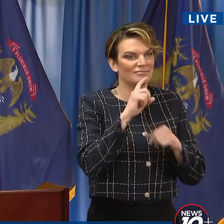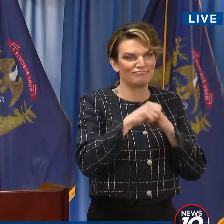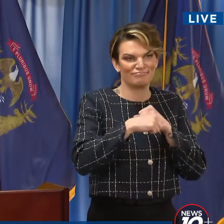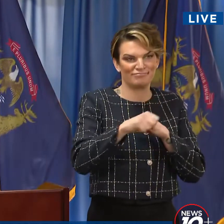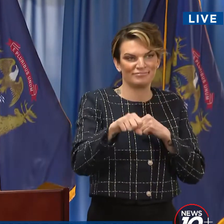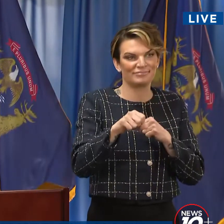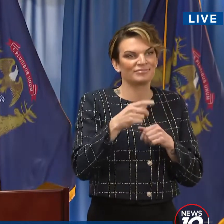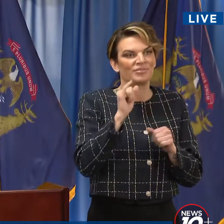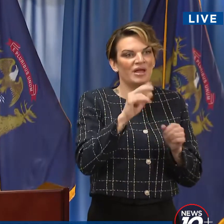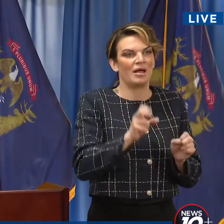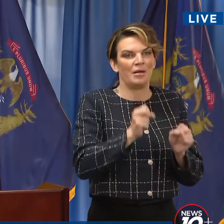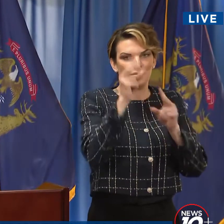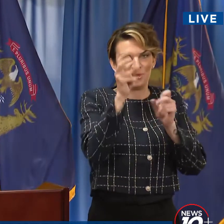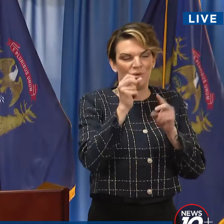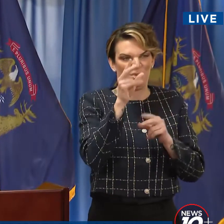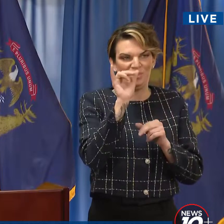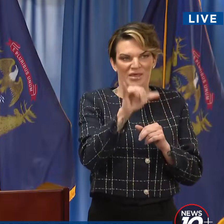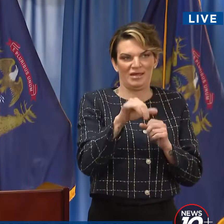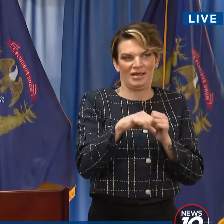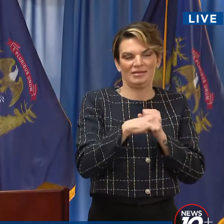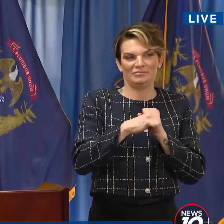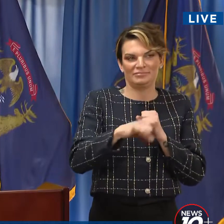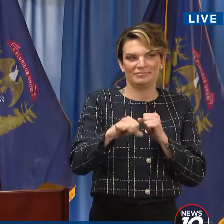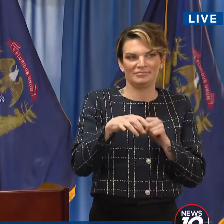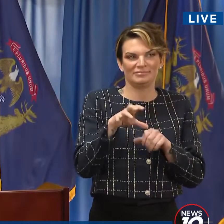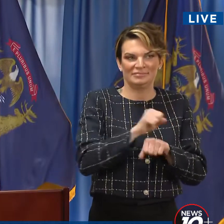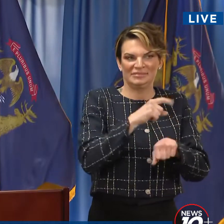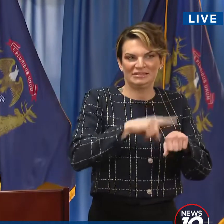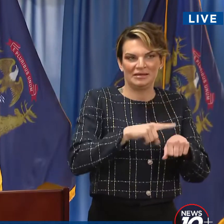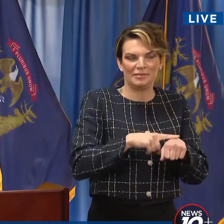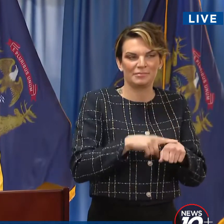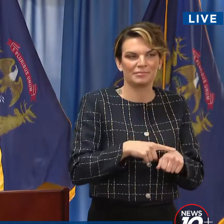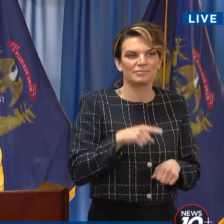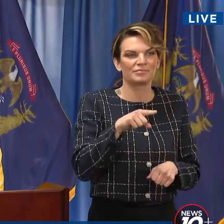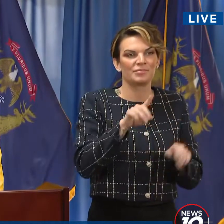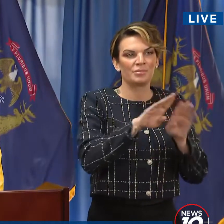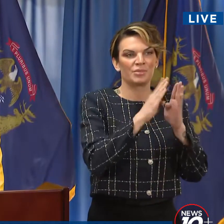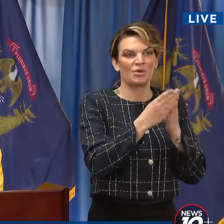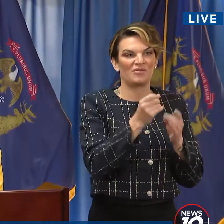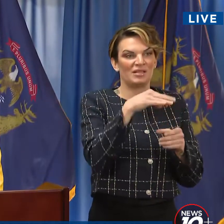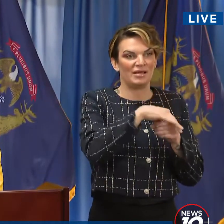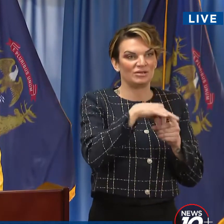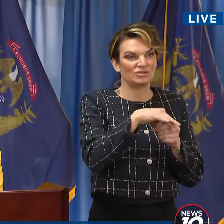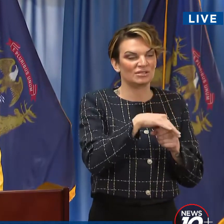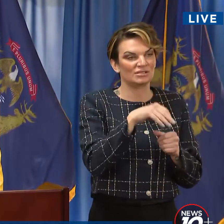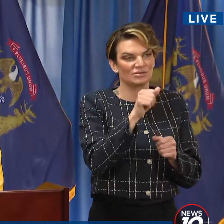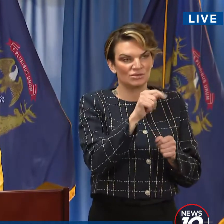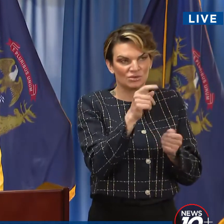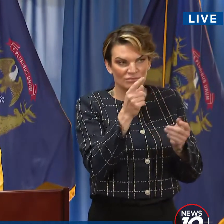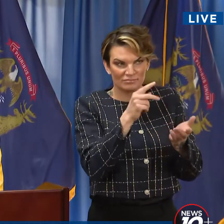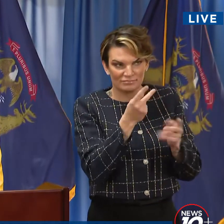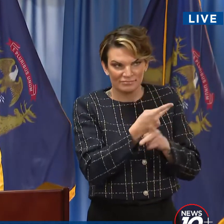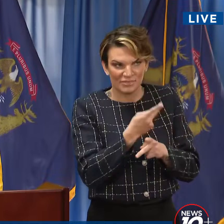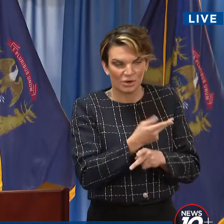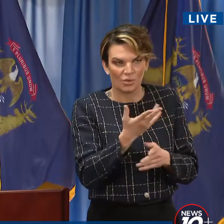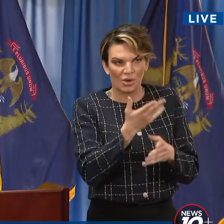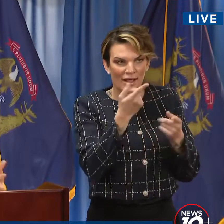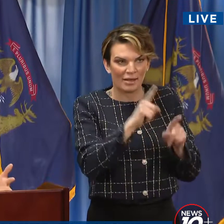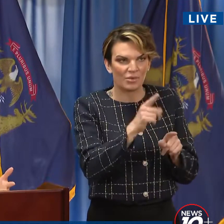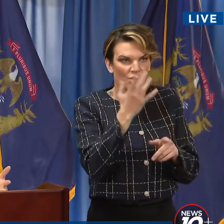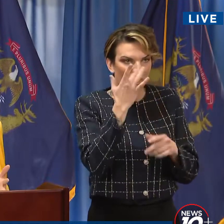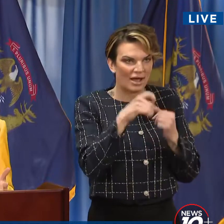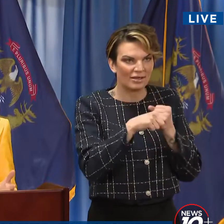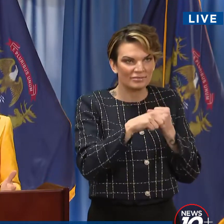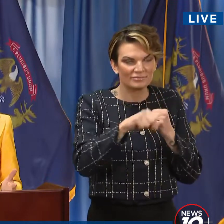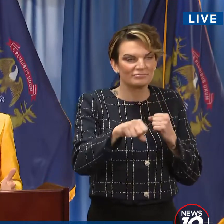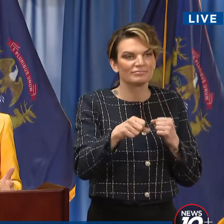to upload into the county website. And the Board of Elections, the Bureau of Elections, is working with the county to find out exactly what happened. But yeah, throughout